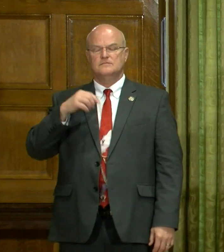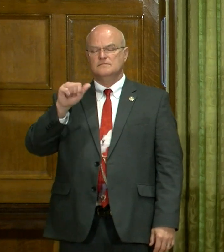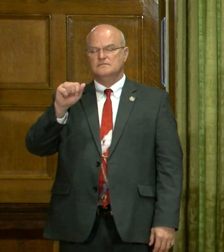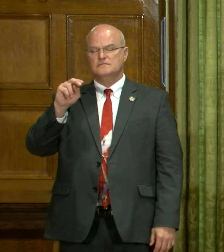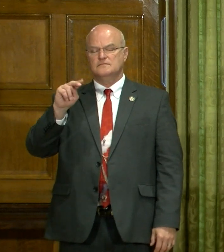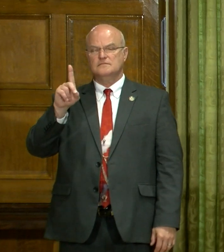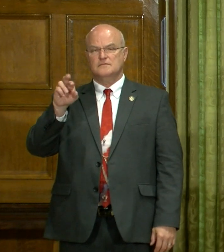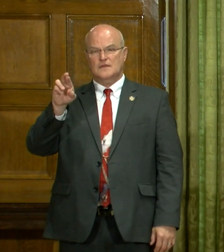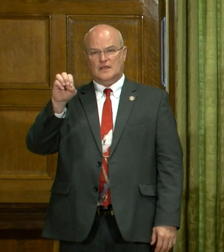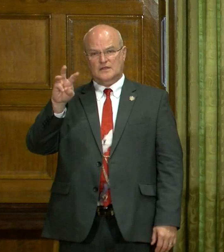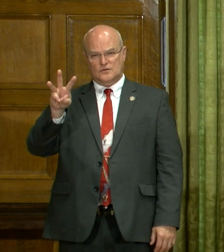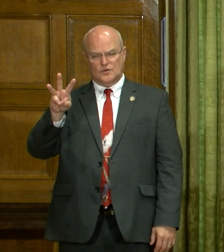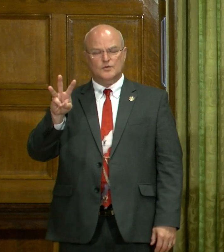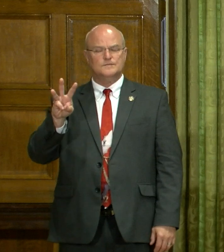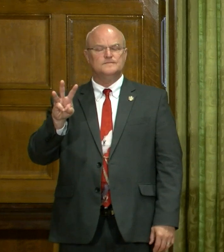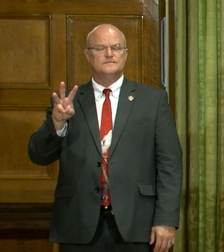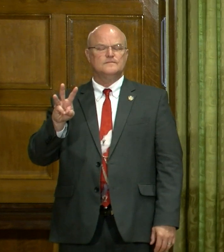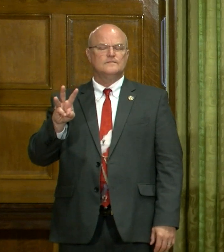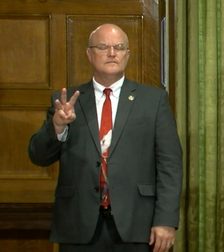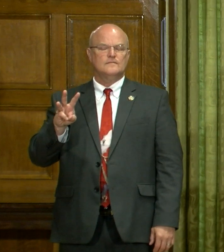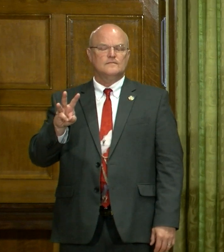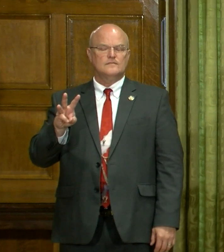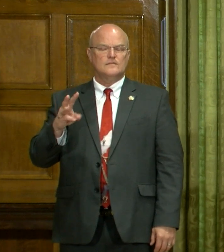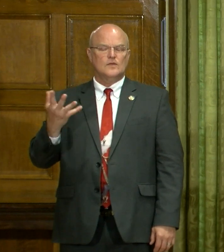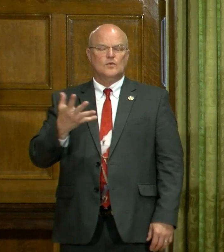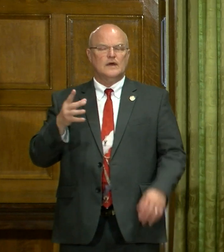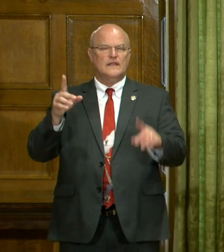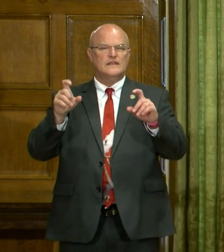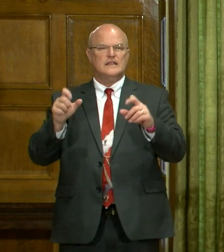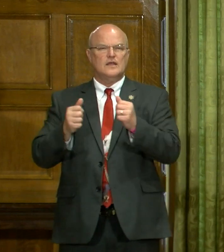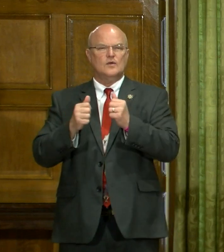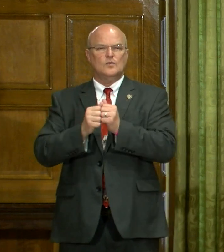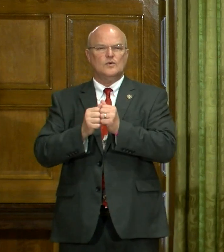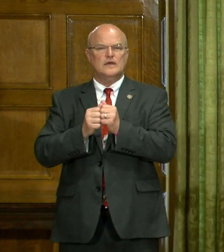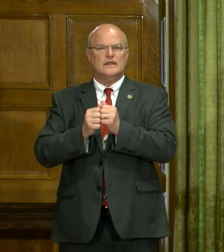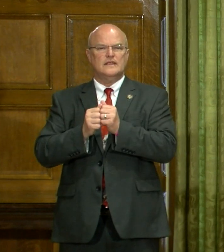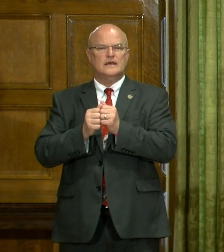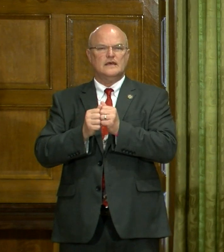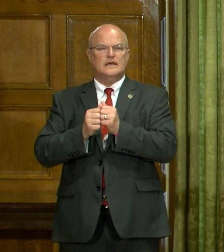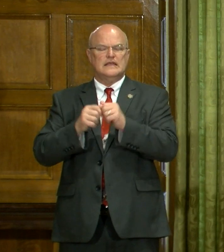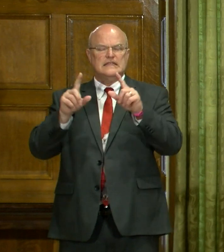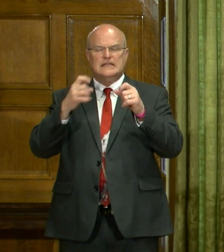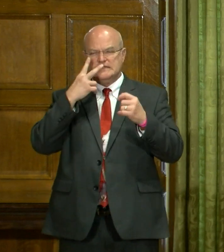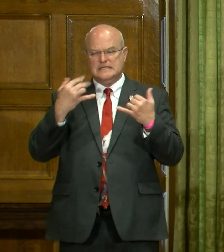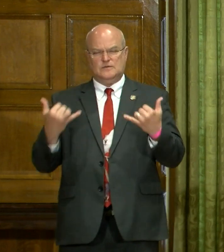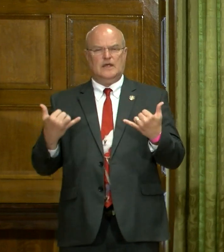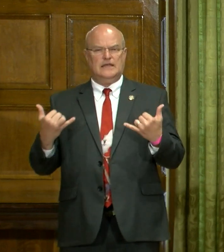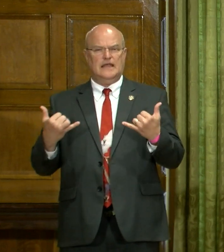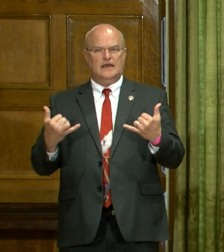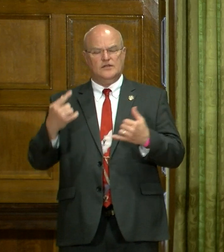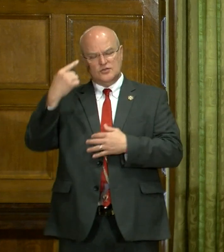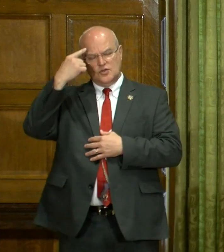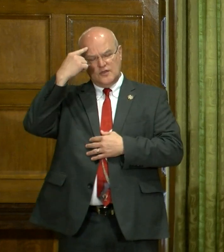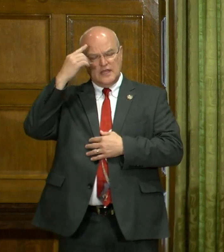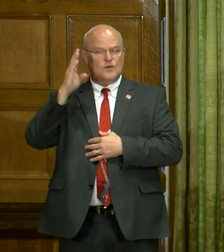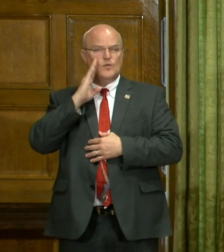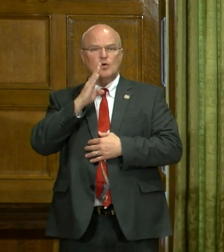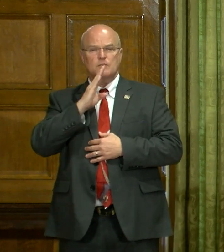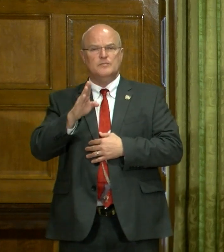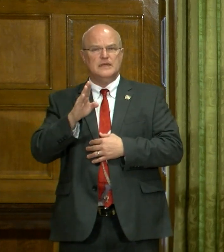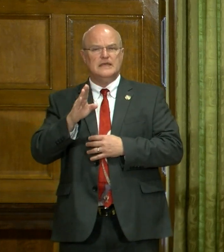with AT. Going to the testing, with the demand that you're seeing at this point, do you think there's going to